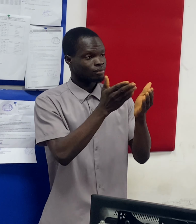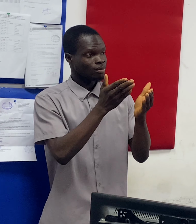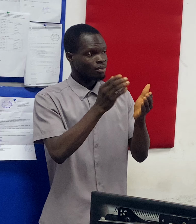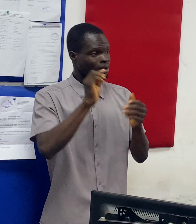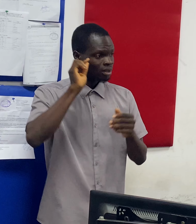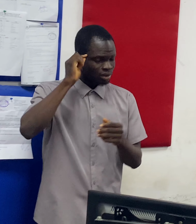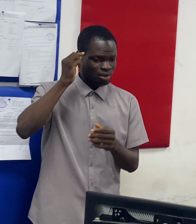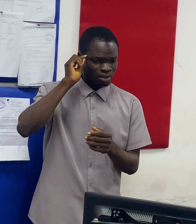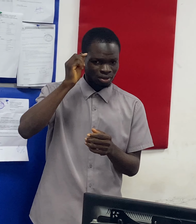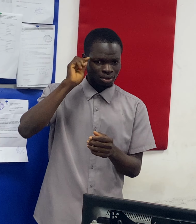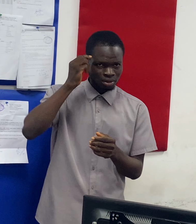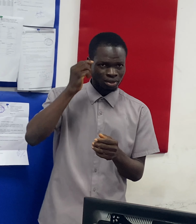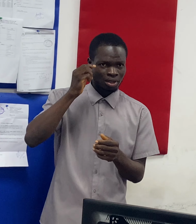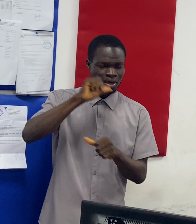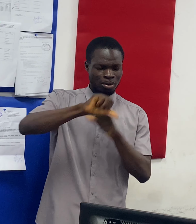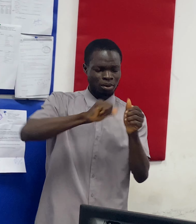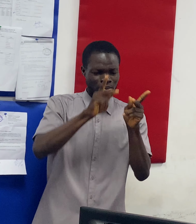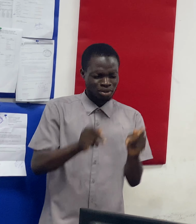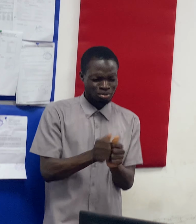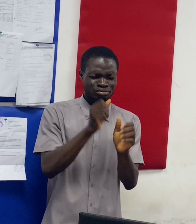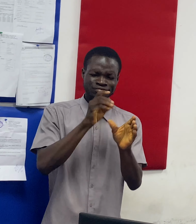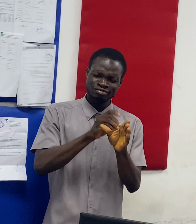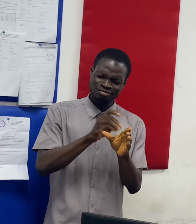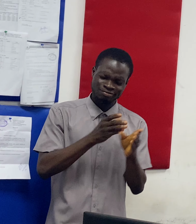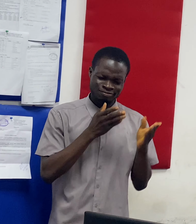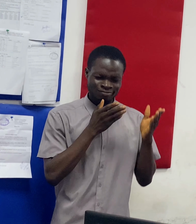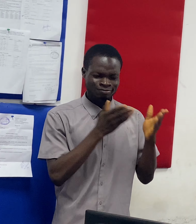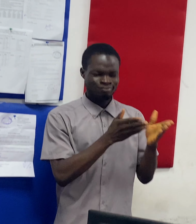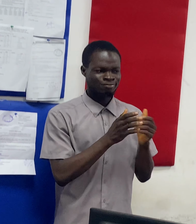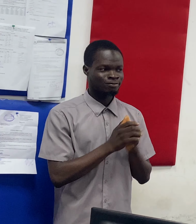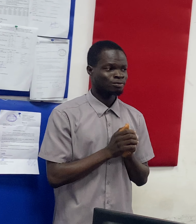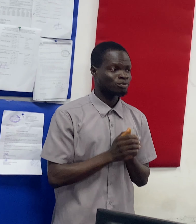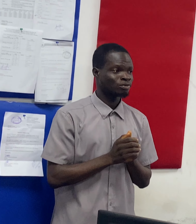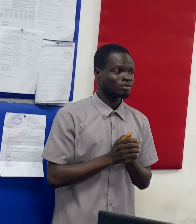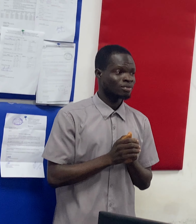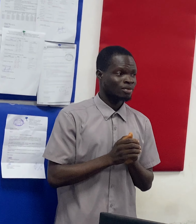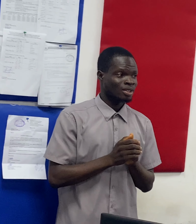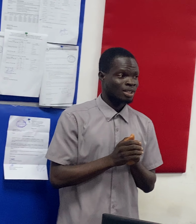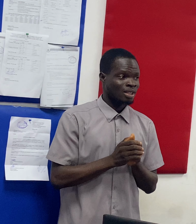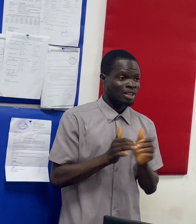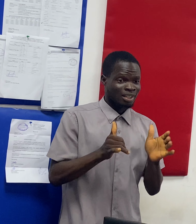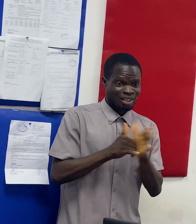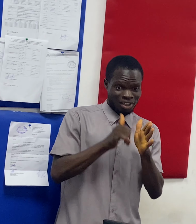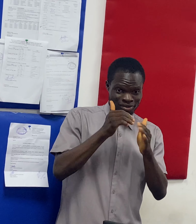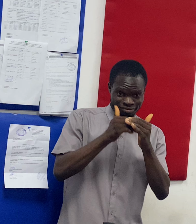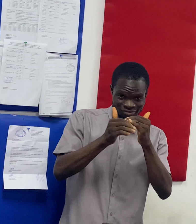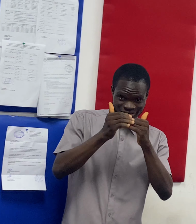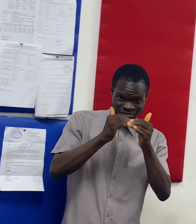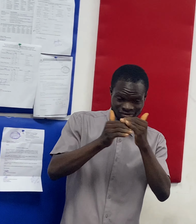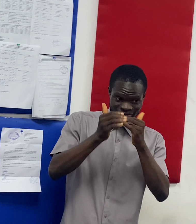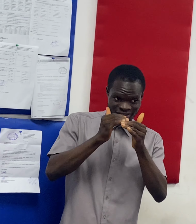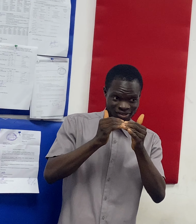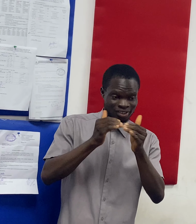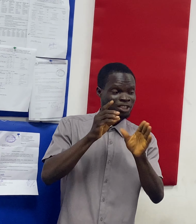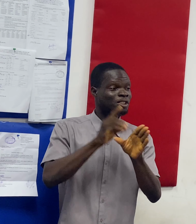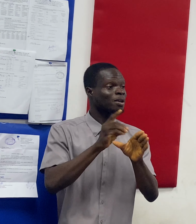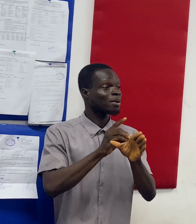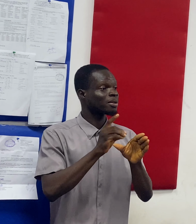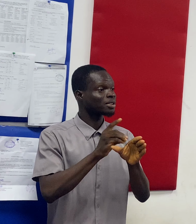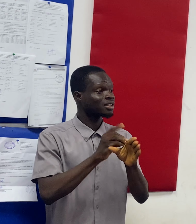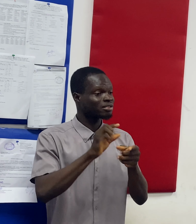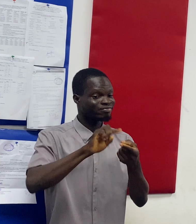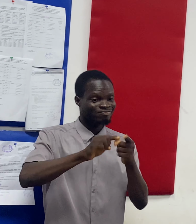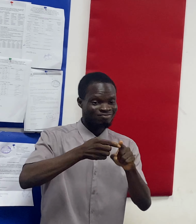of persons living with disability. As I told you earlier, the building is disability friendly. Okay,